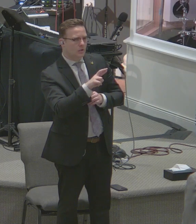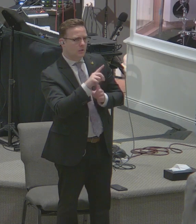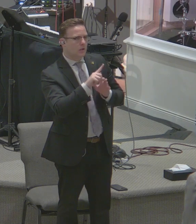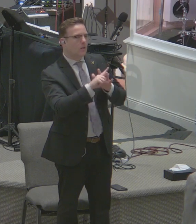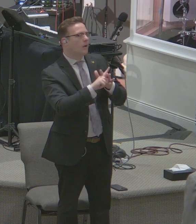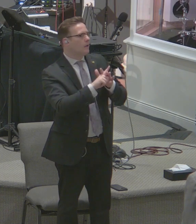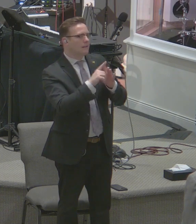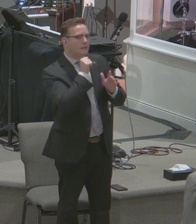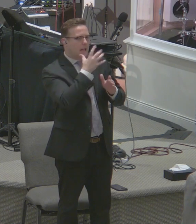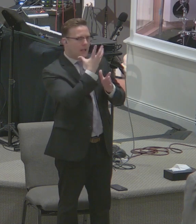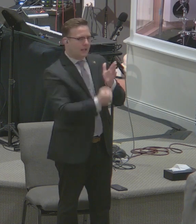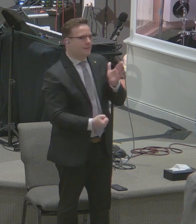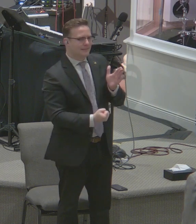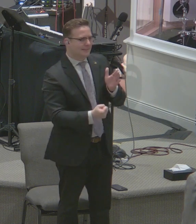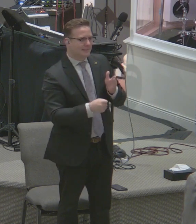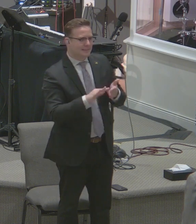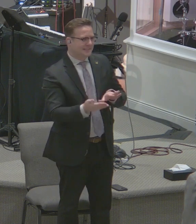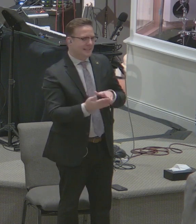going to be like,